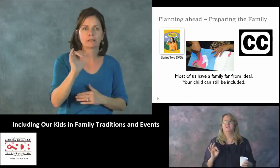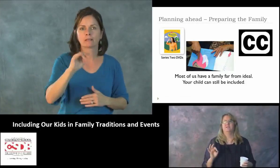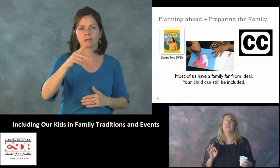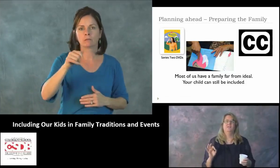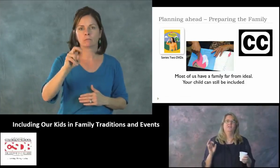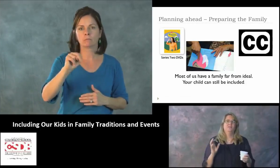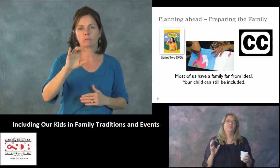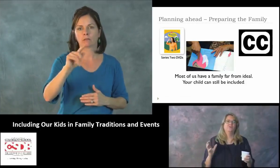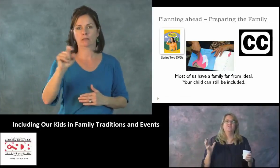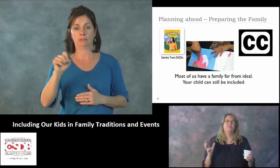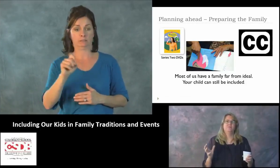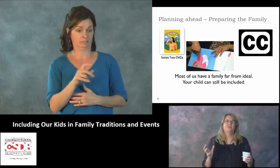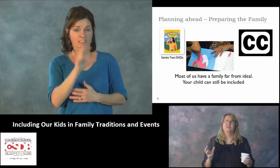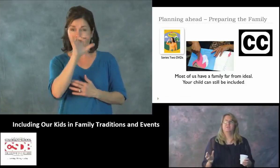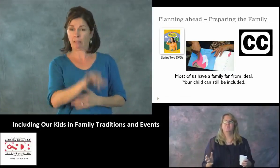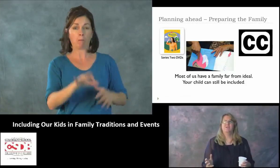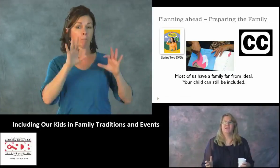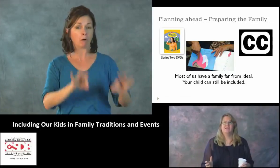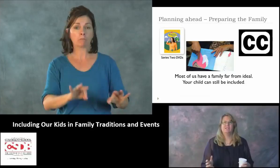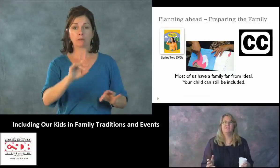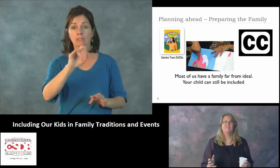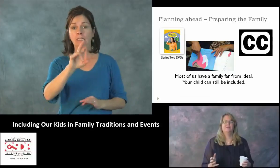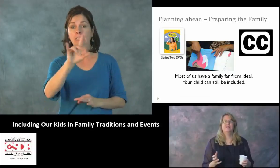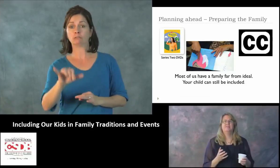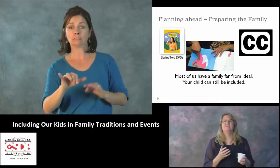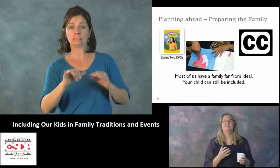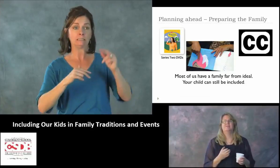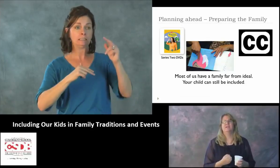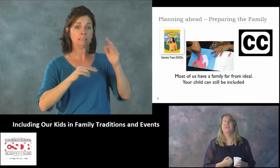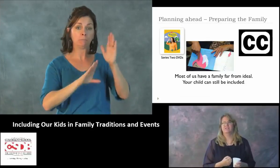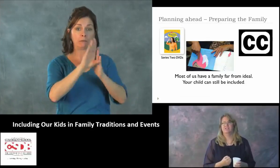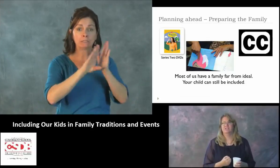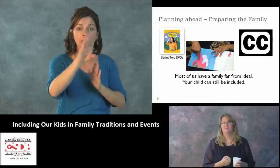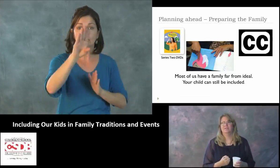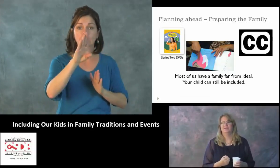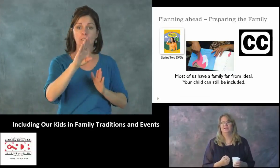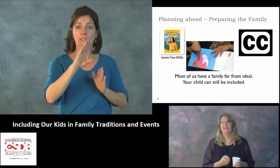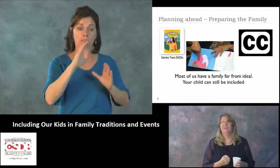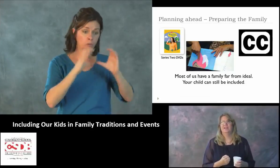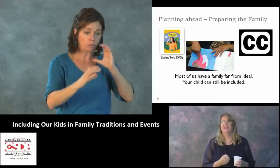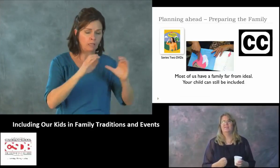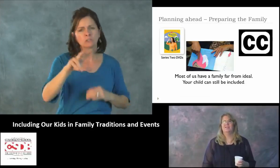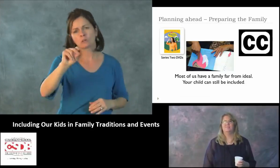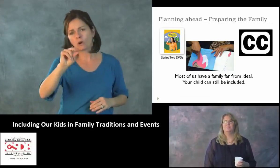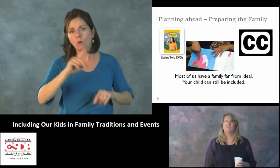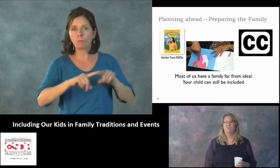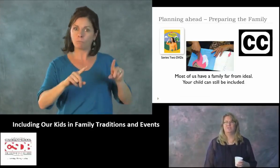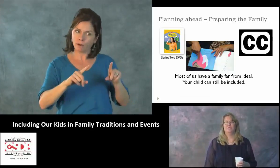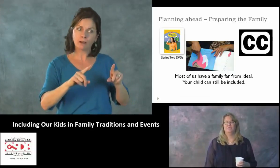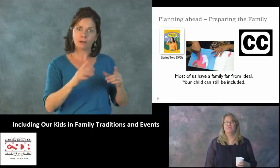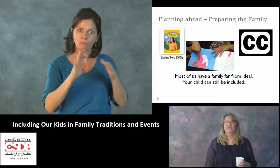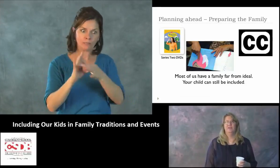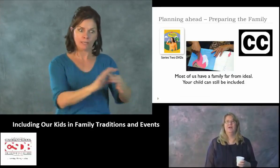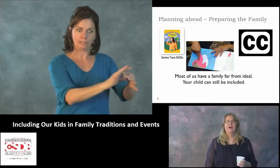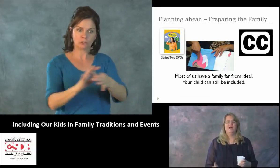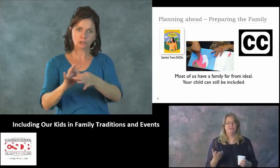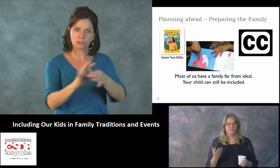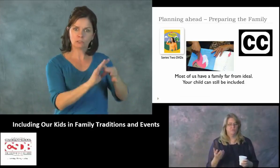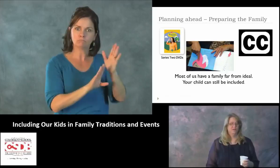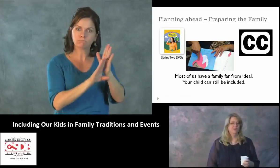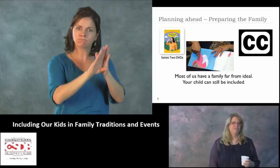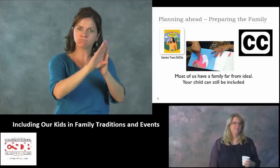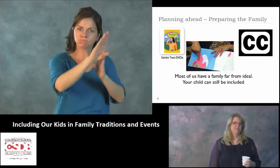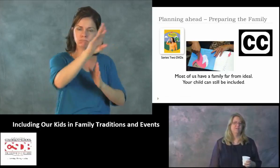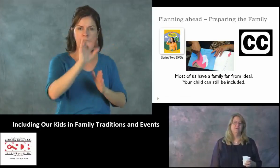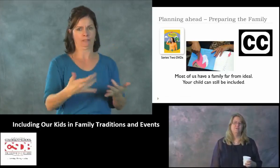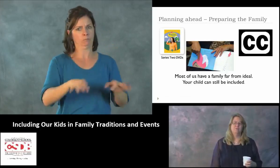perfect literacy building communication, but it's relationship. And that's important too. I